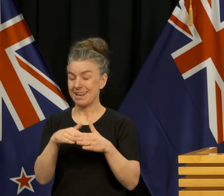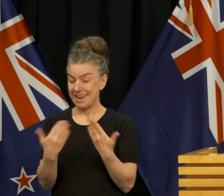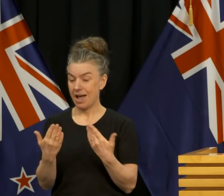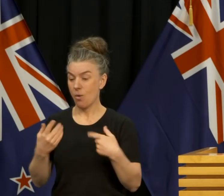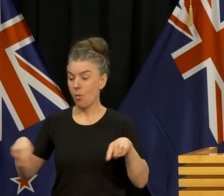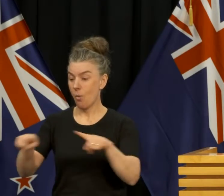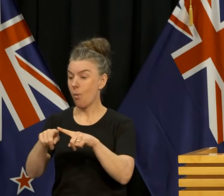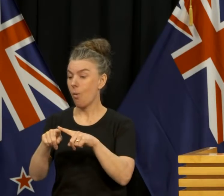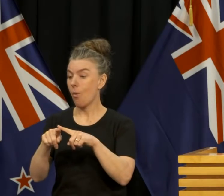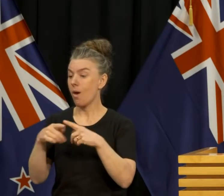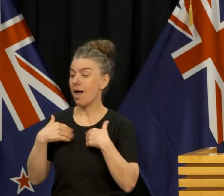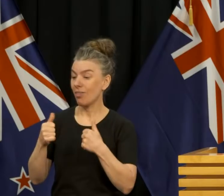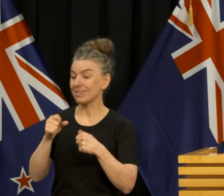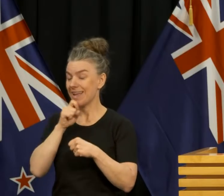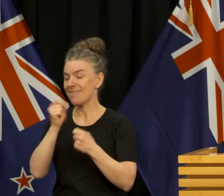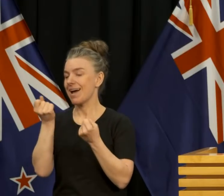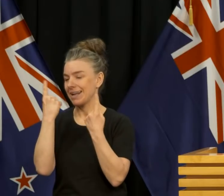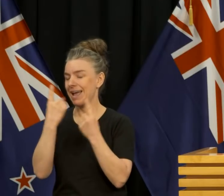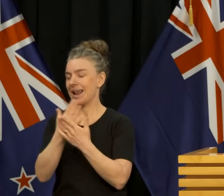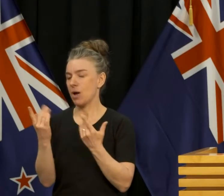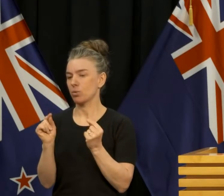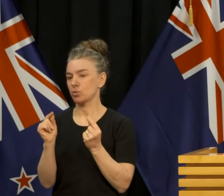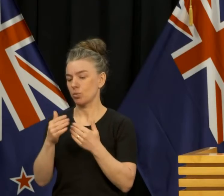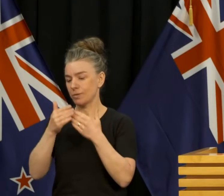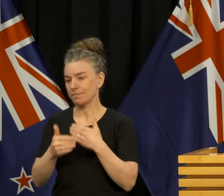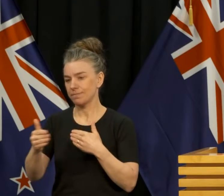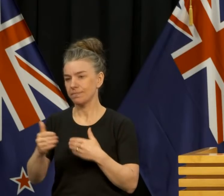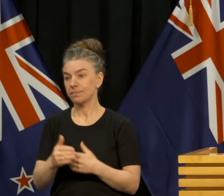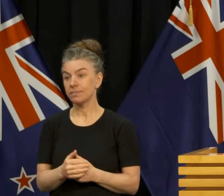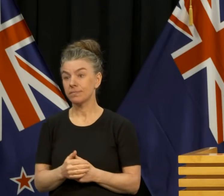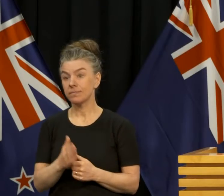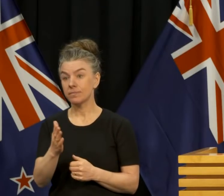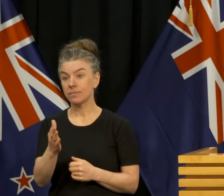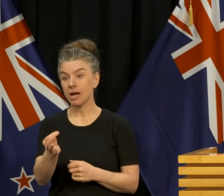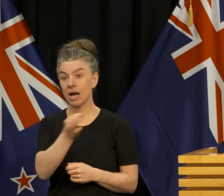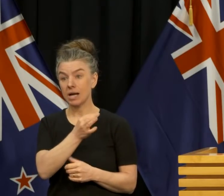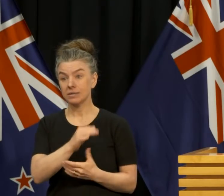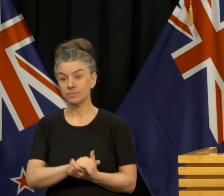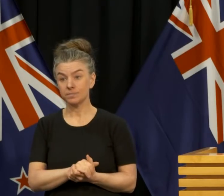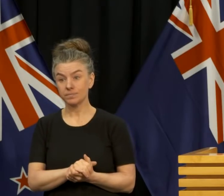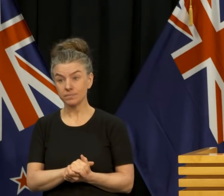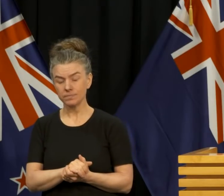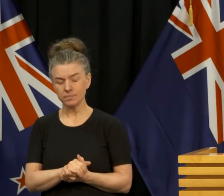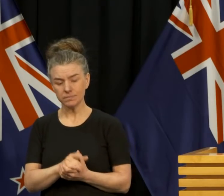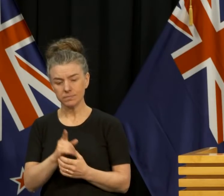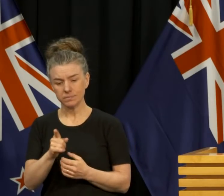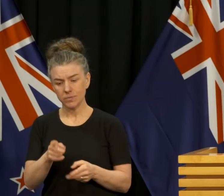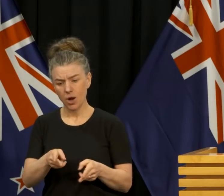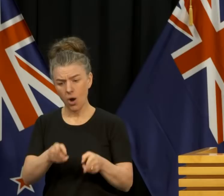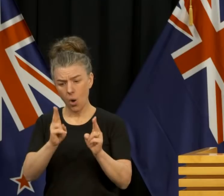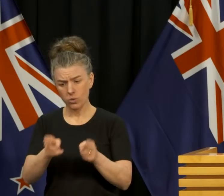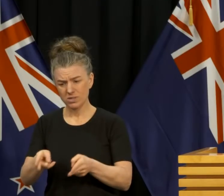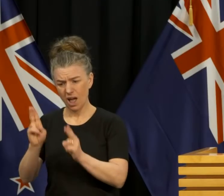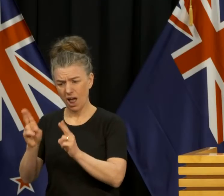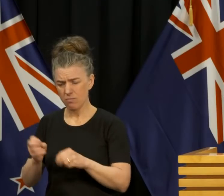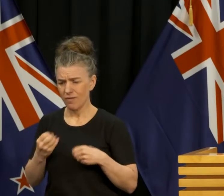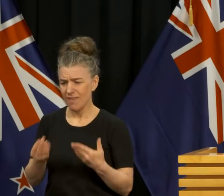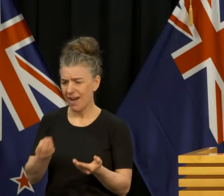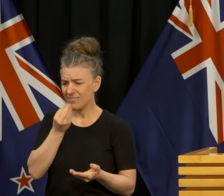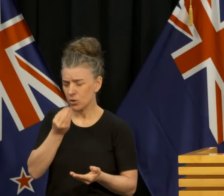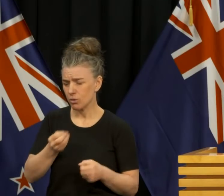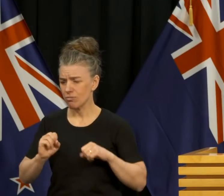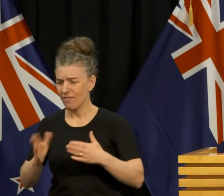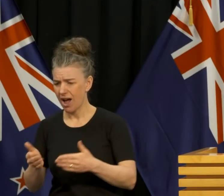of the relevant health officials. Comfortable with the level of food and alcohol that people are being provided in these facilities? It seems to